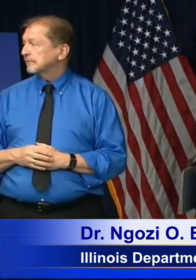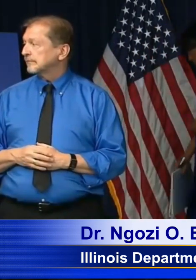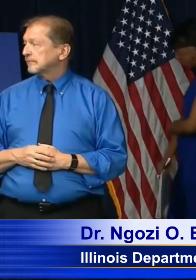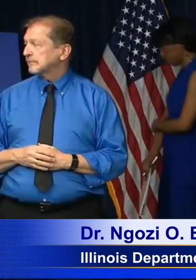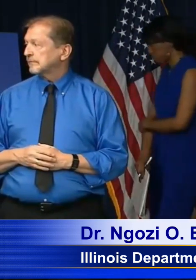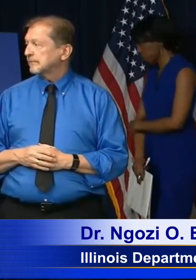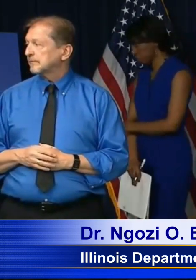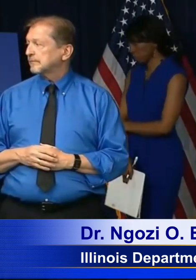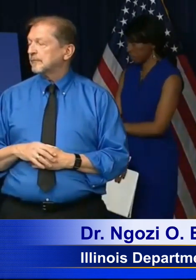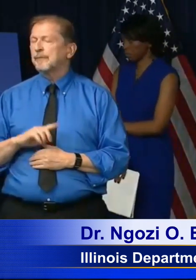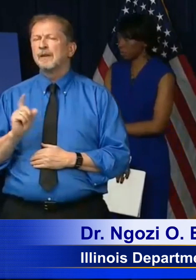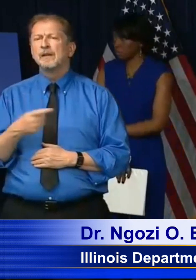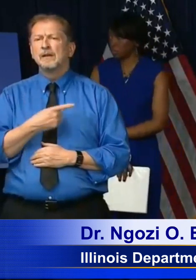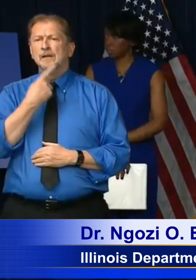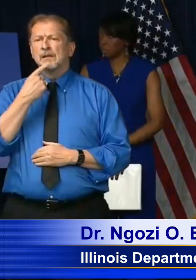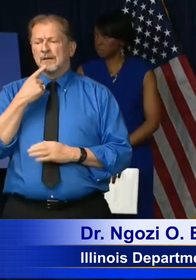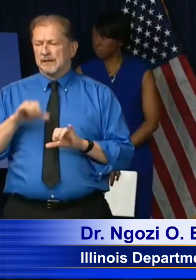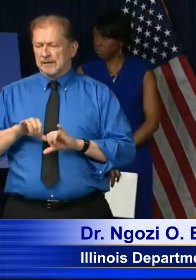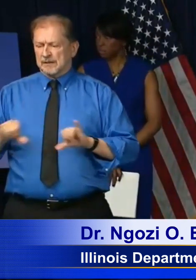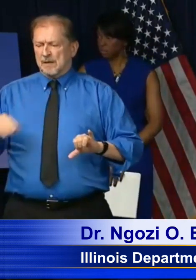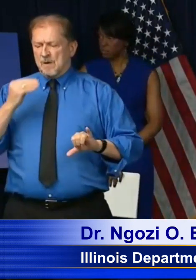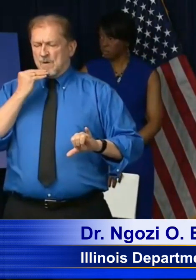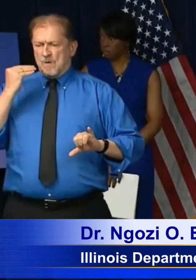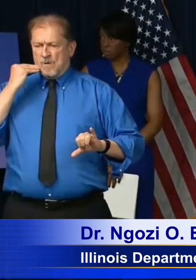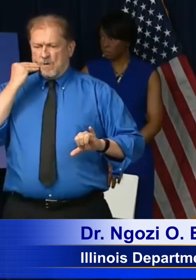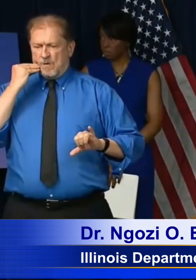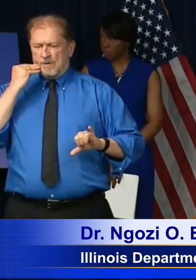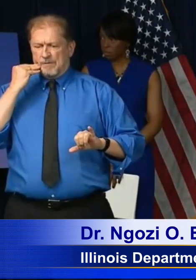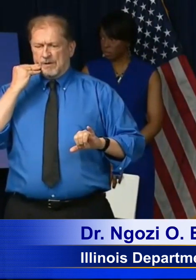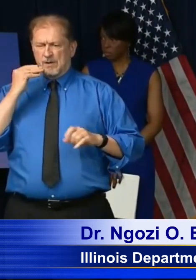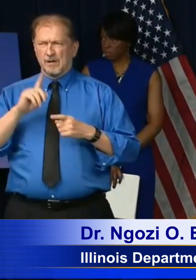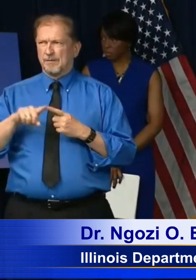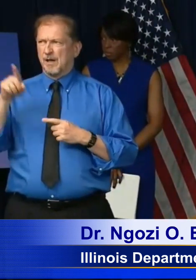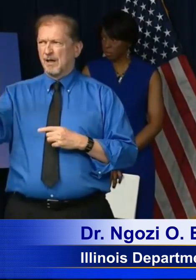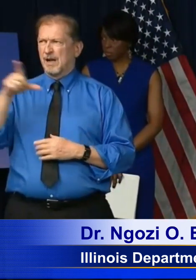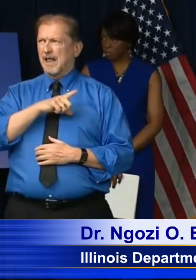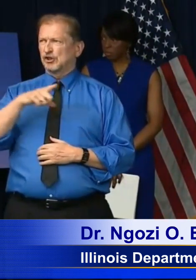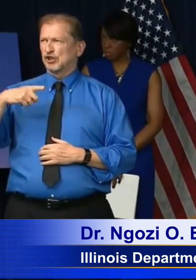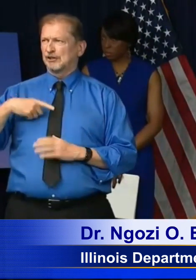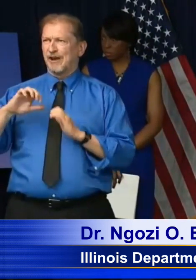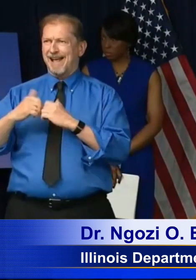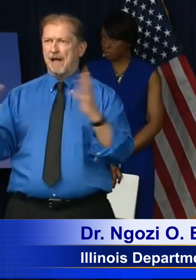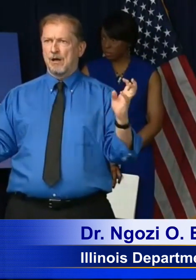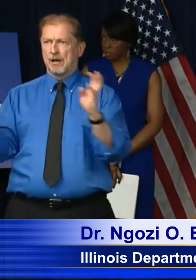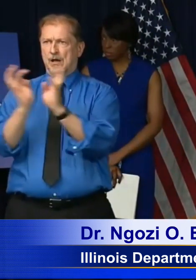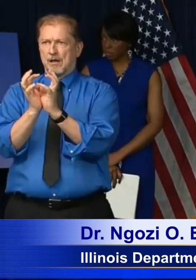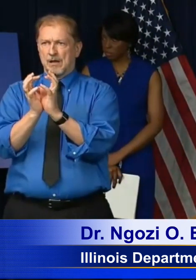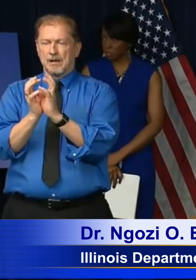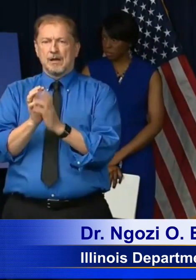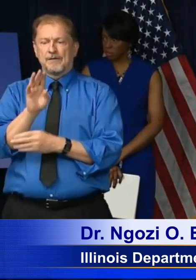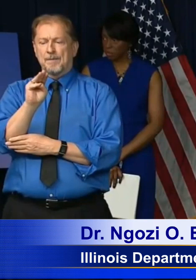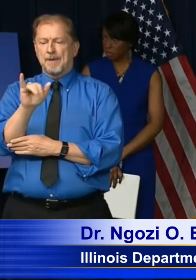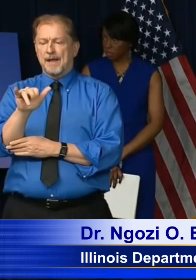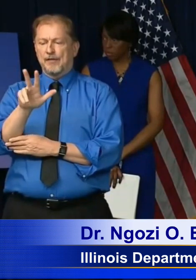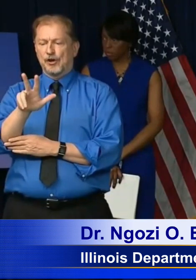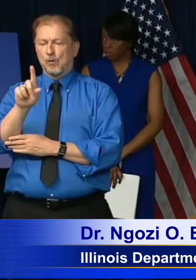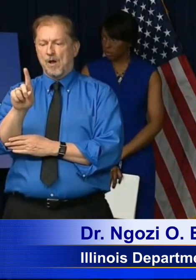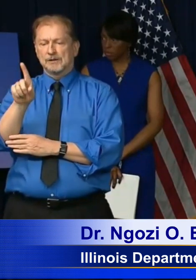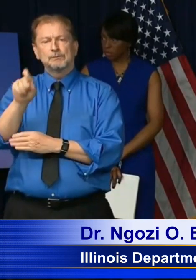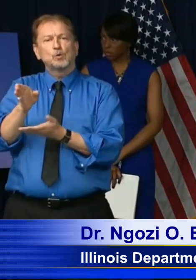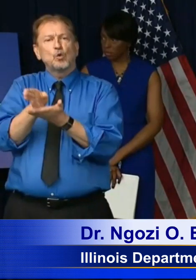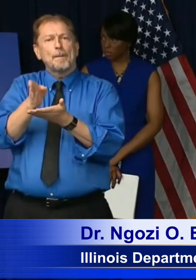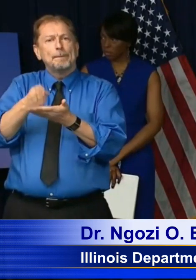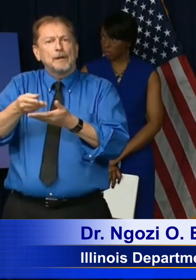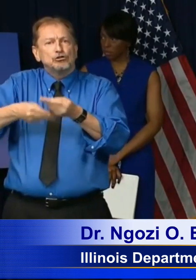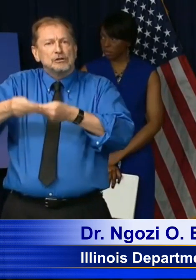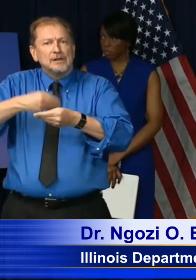the new stay-at-home order won't allow the state legislature to return at all to Springfield to meet its May 31 budget deadline. Can you detail how